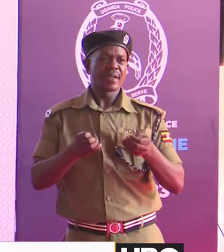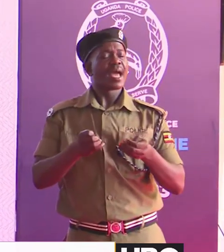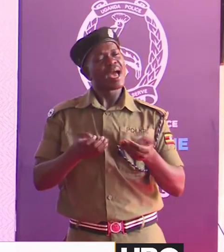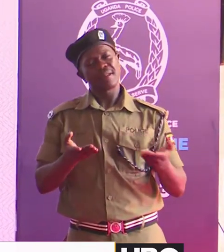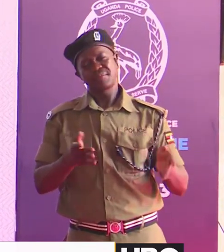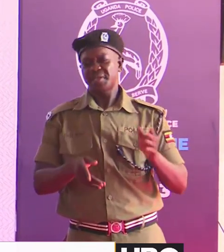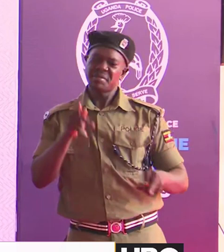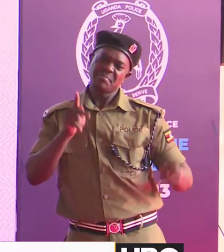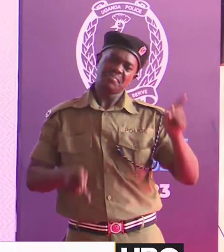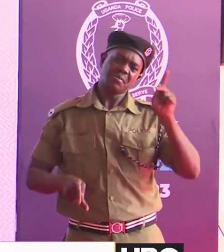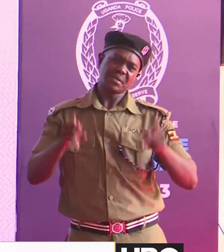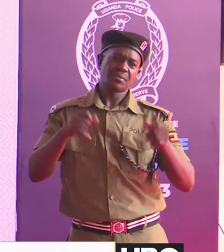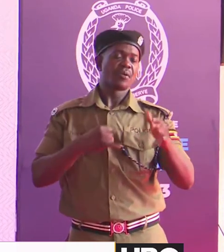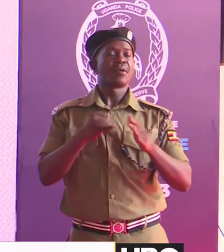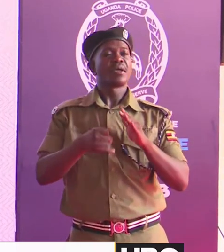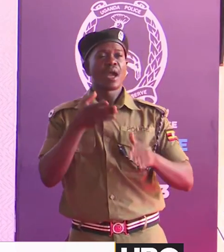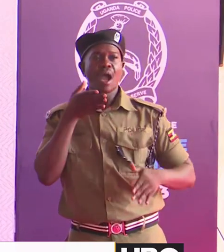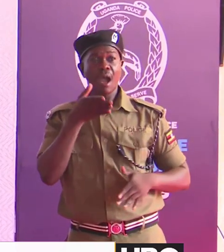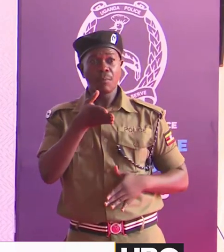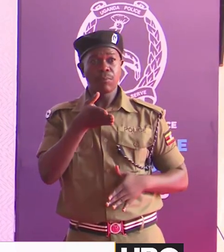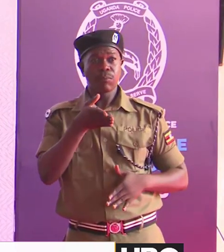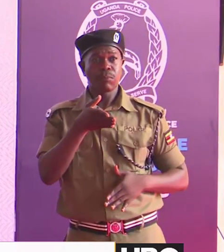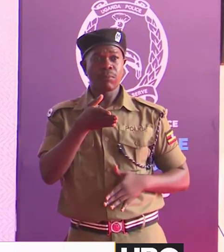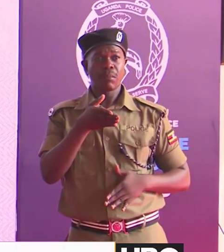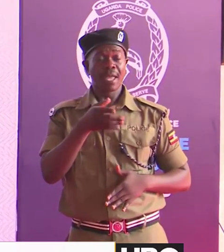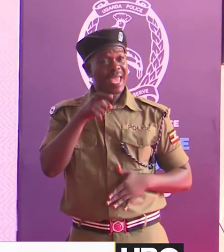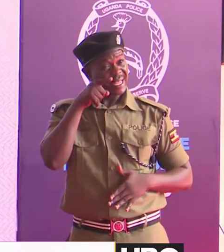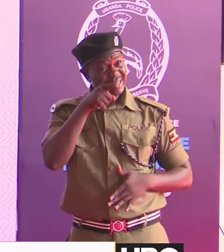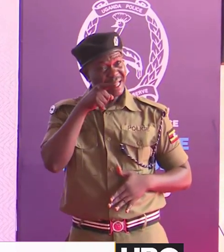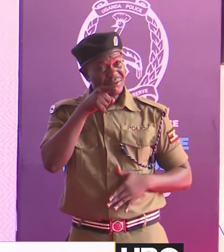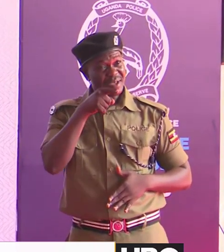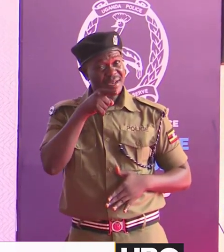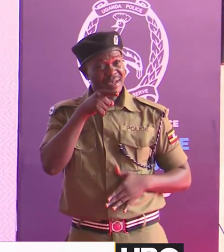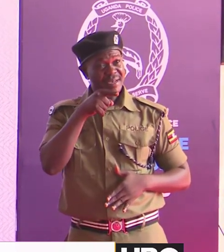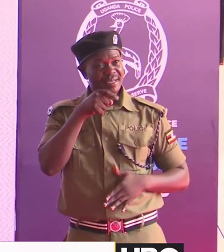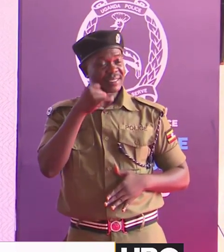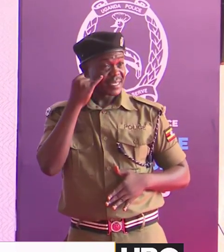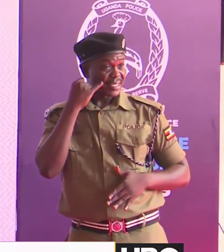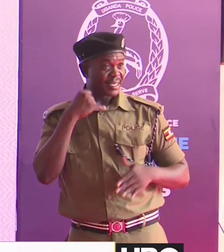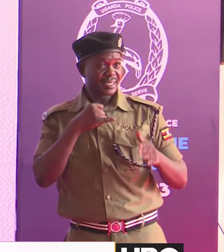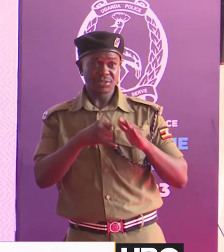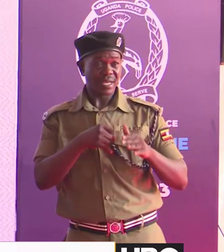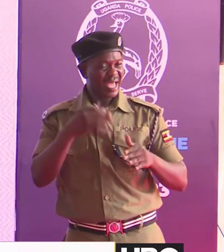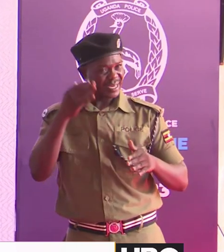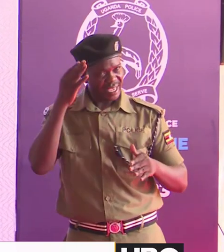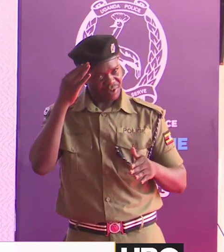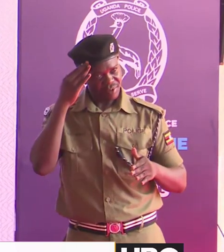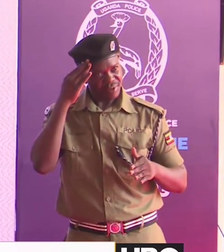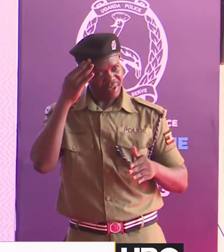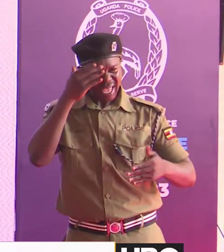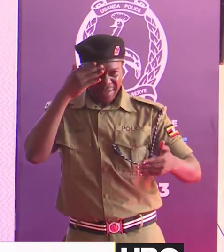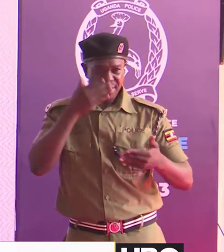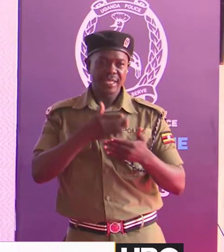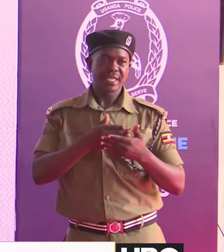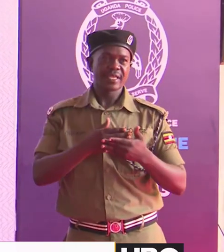these are, it's a complex situation, and I believe the justice chain will have a lot of conversations on